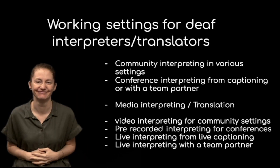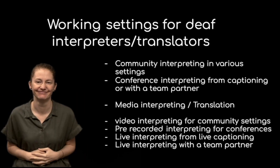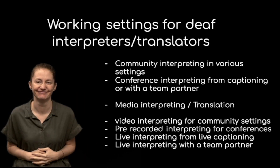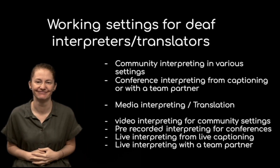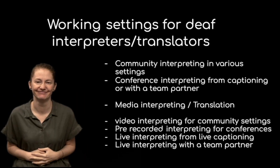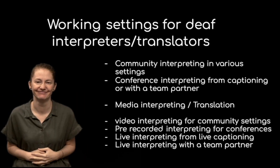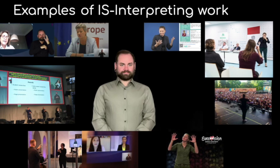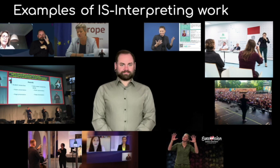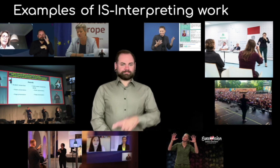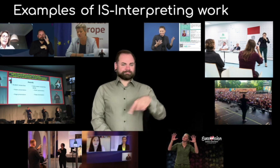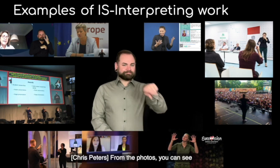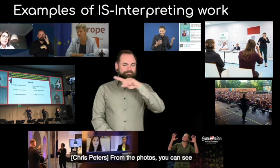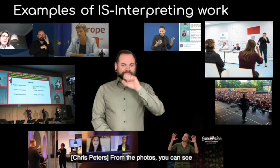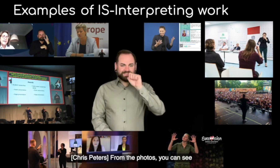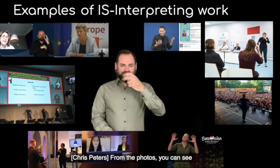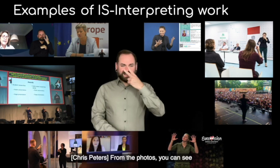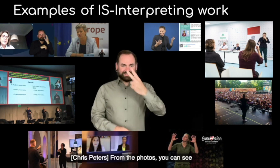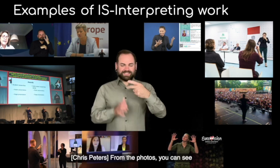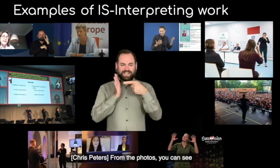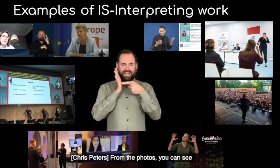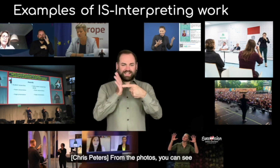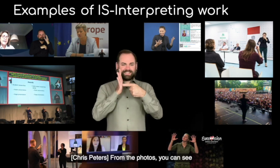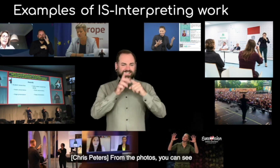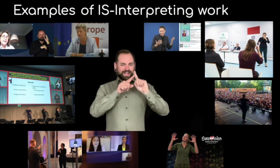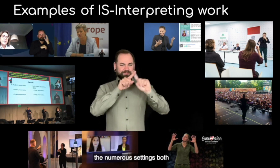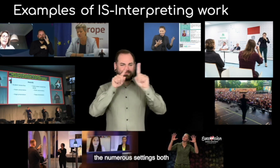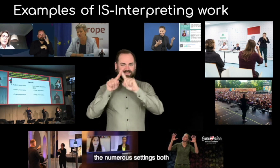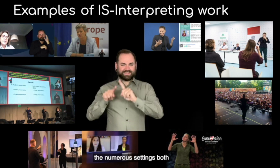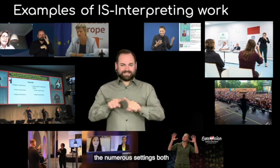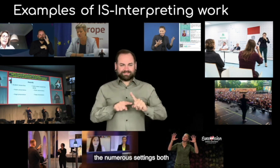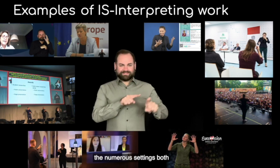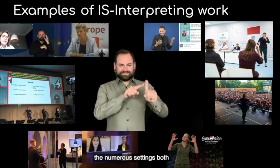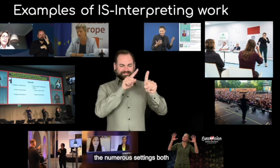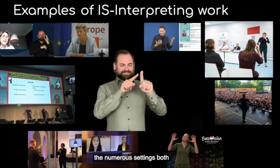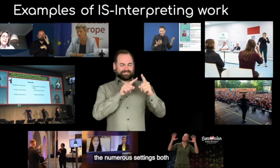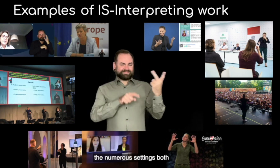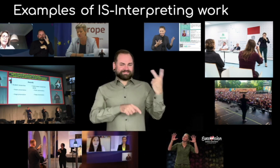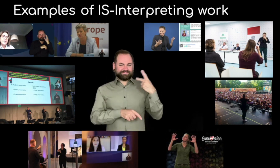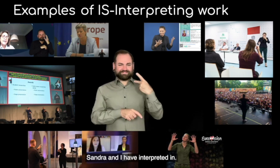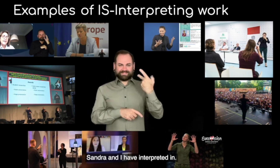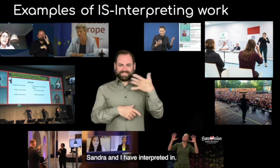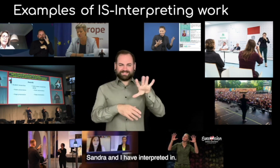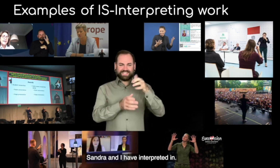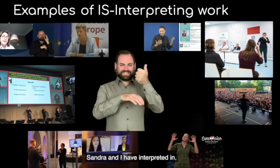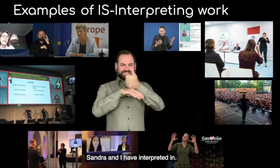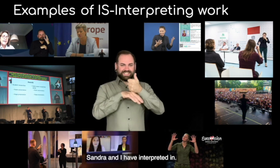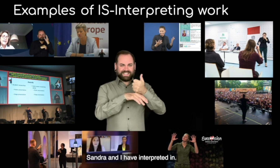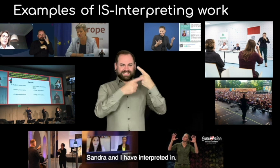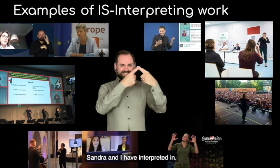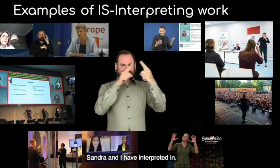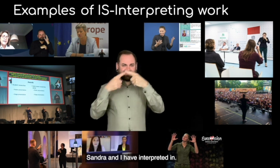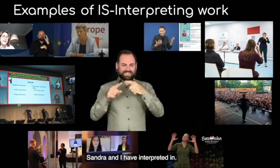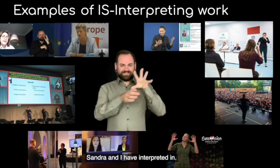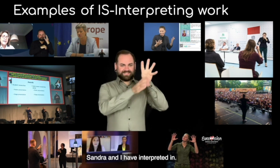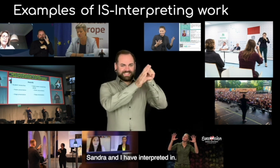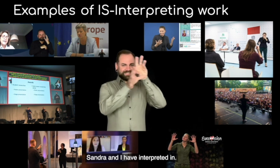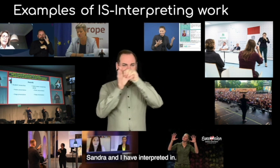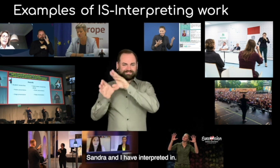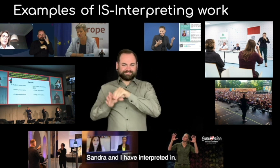level organizations. We can work in a matter of settings. From the photos, you can see the